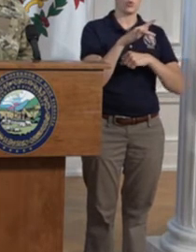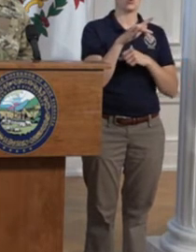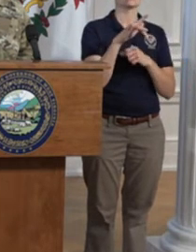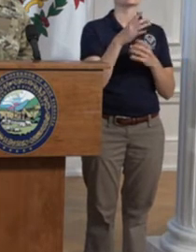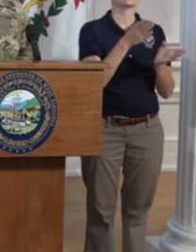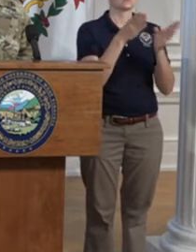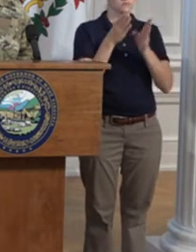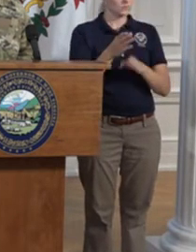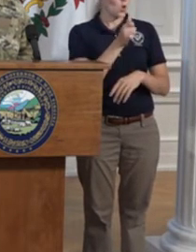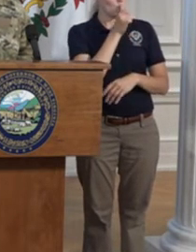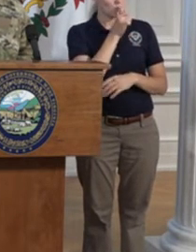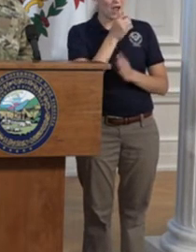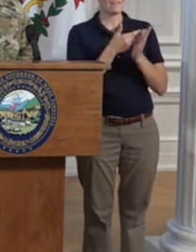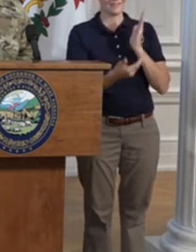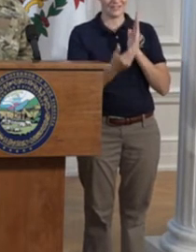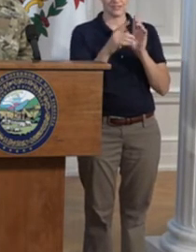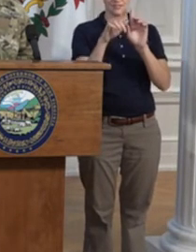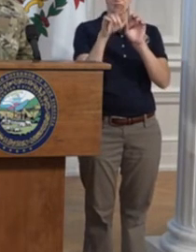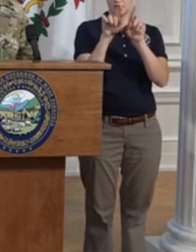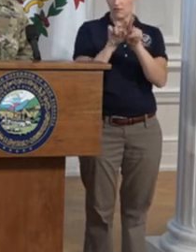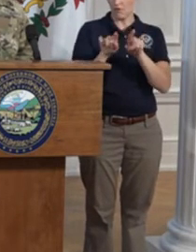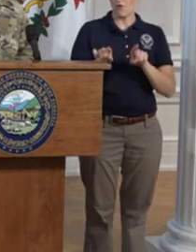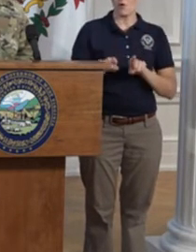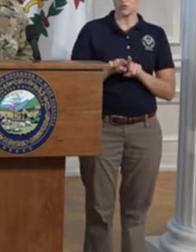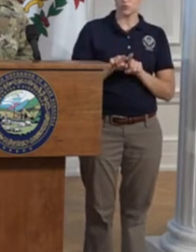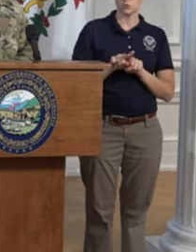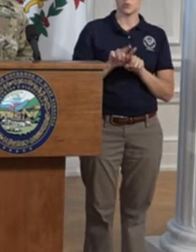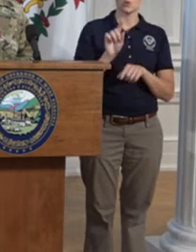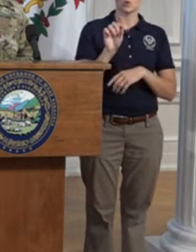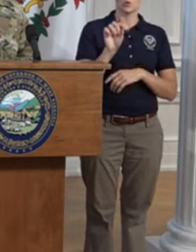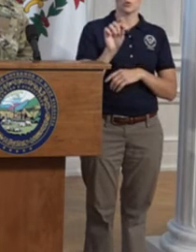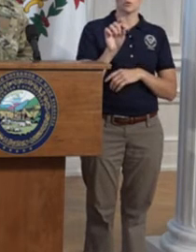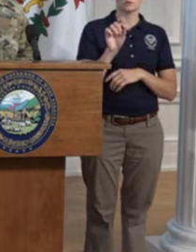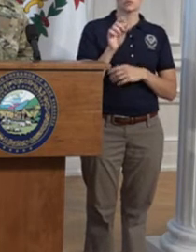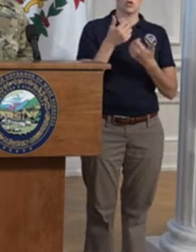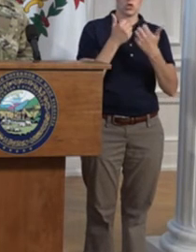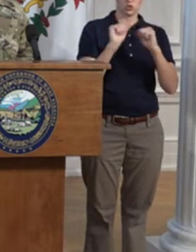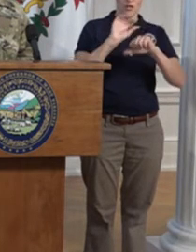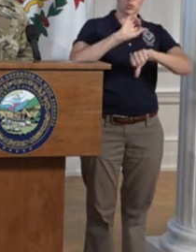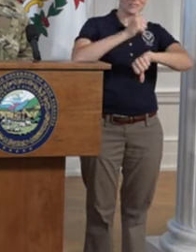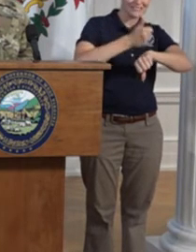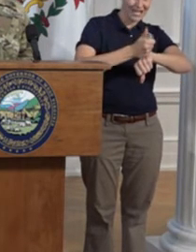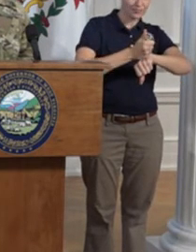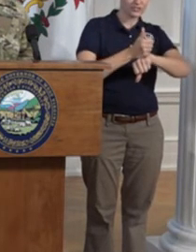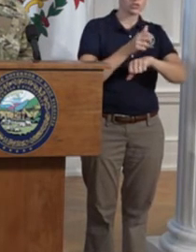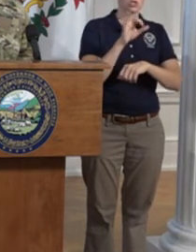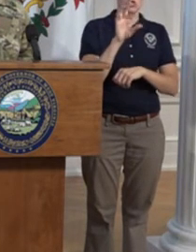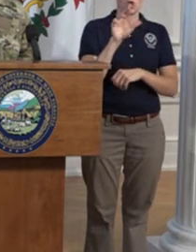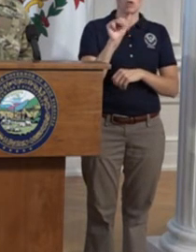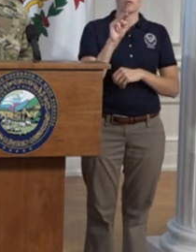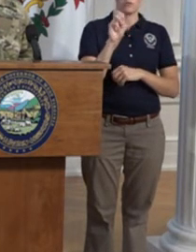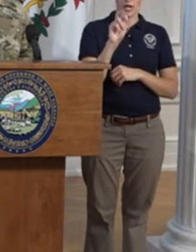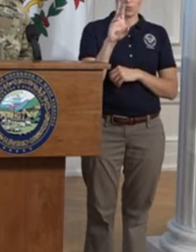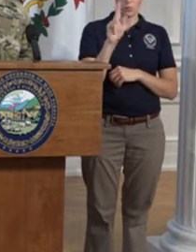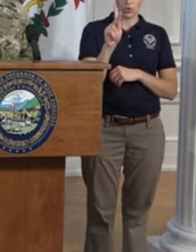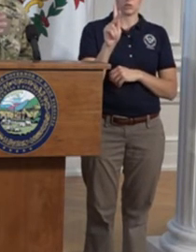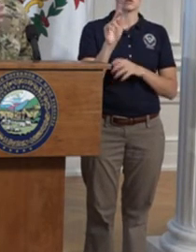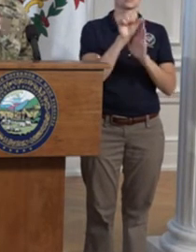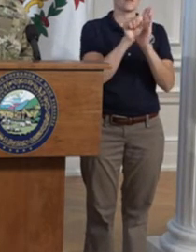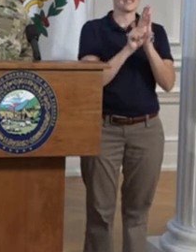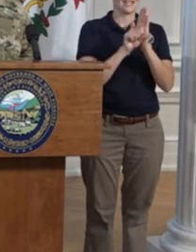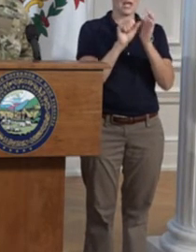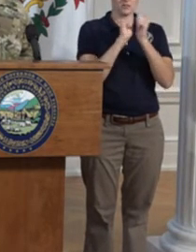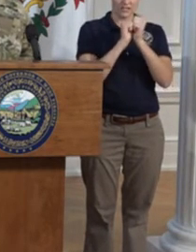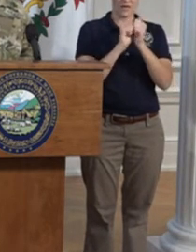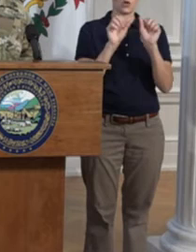organizations. So the governor's direction is, again, establish a framework where we as a state can move forward from this event.